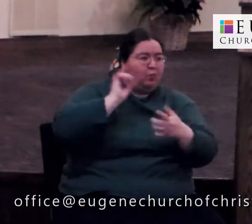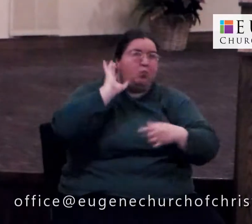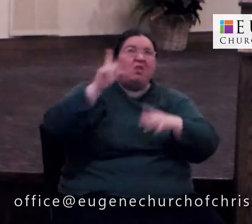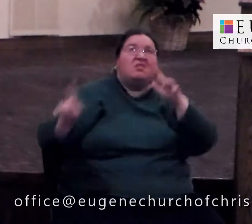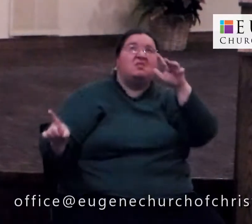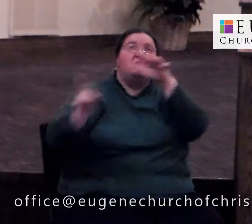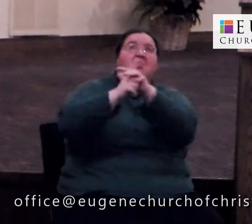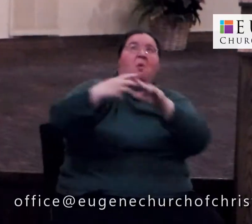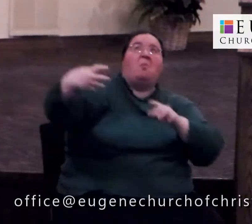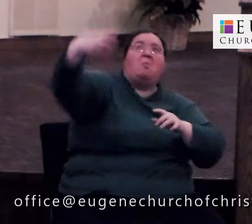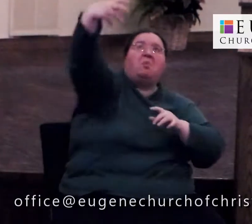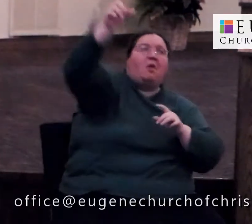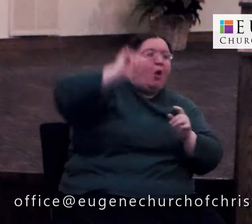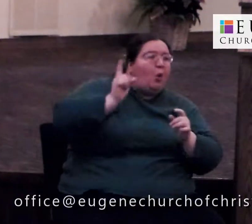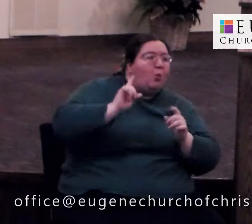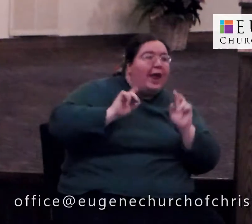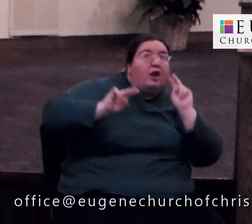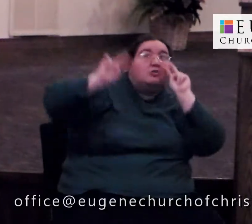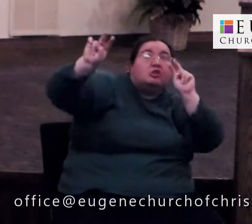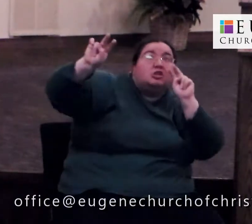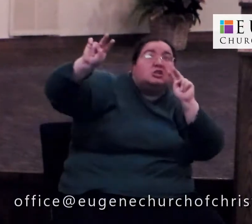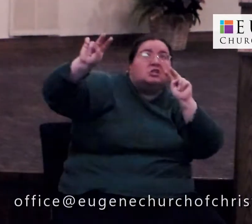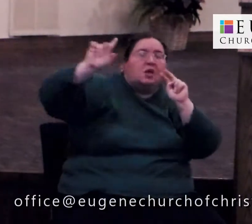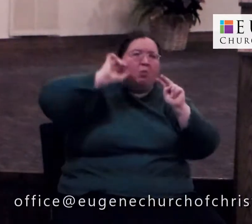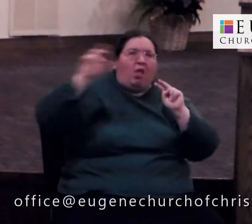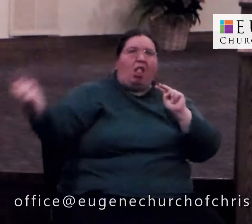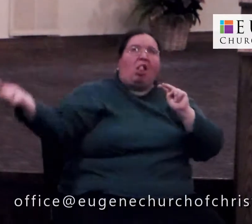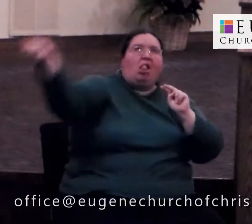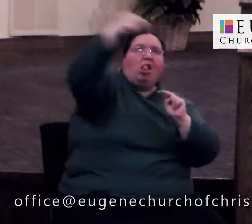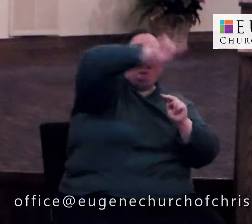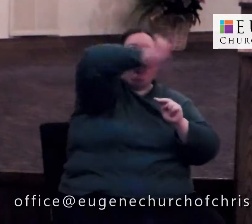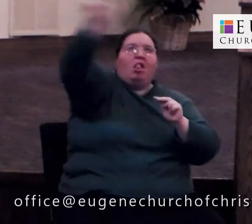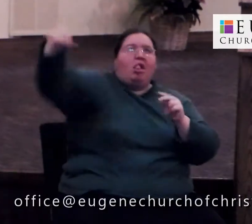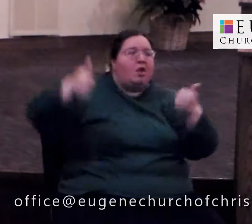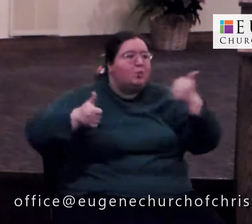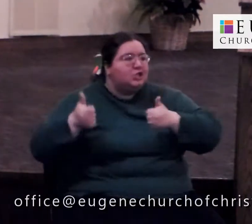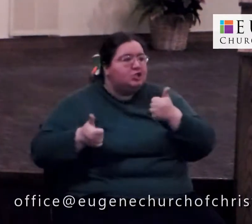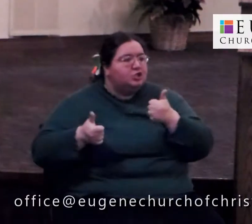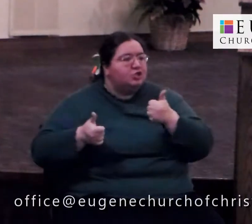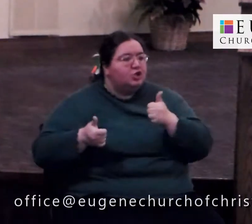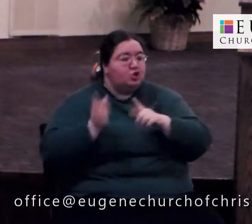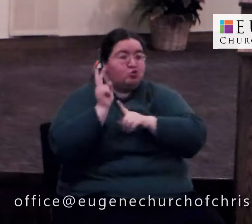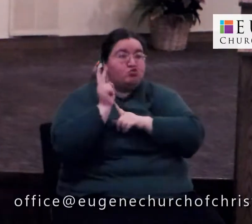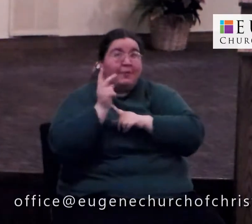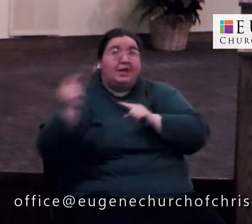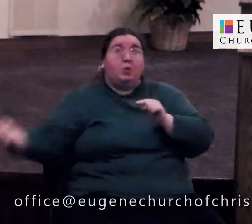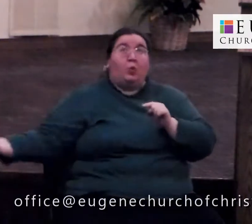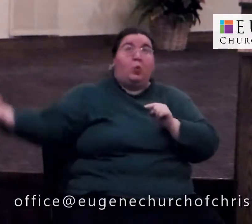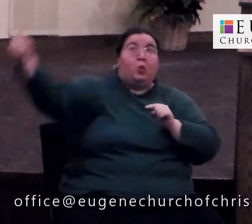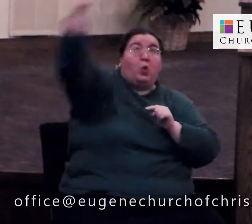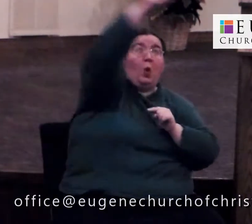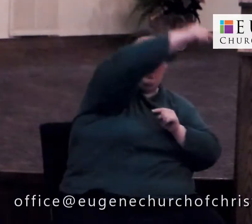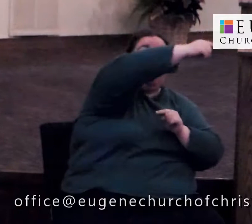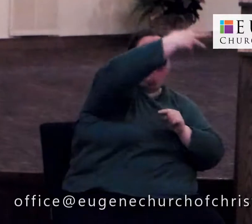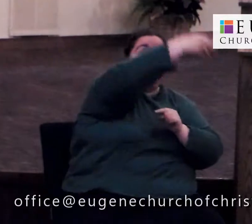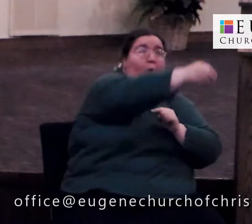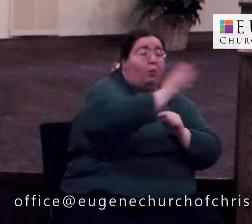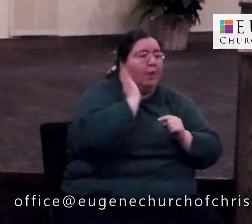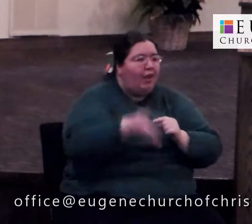sky, it's going to go across in this direction, and after 2 minutes and 42 seconds, it will disappear again. And I am amazed that someone has figured